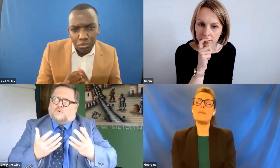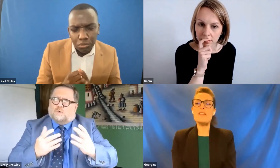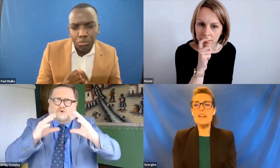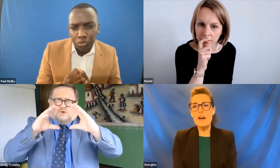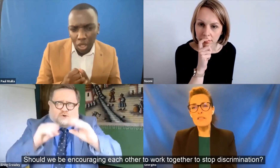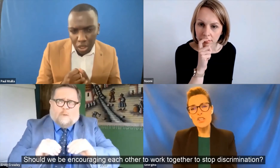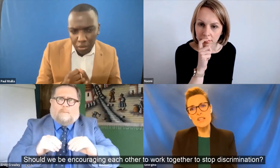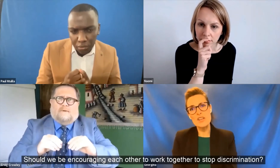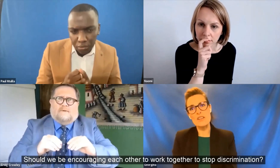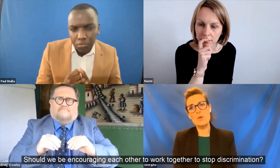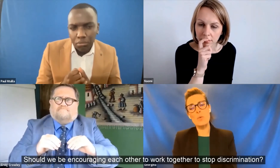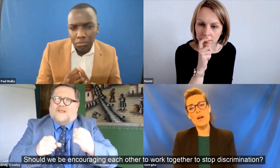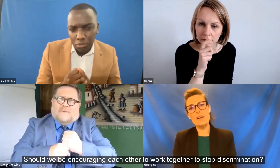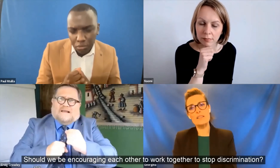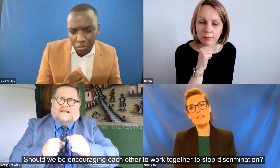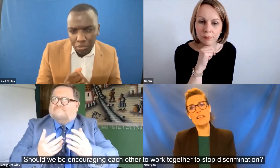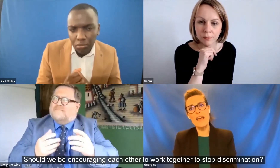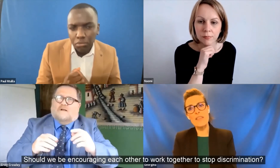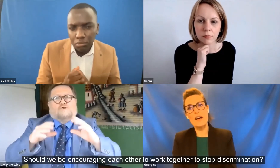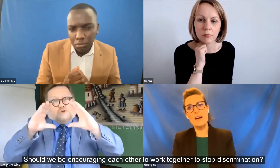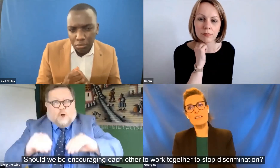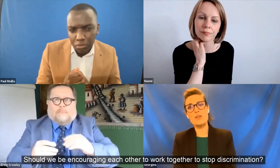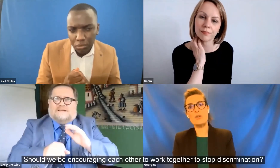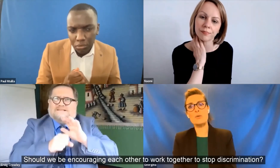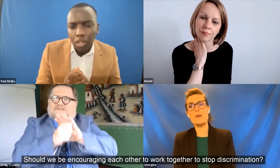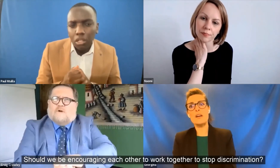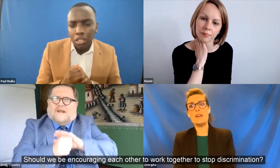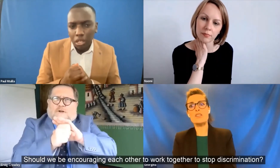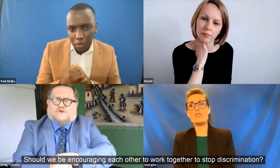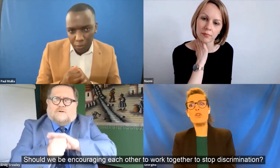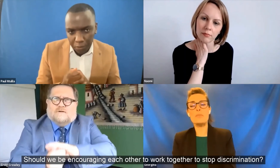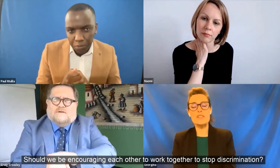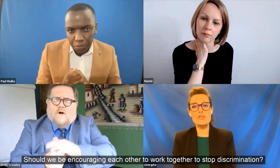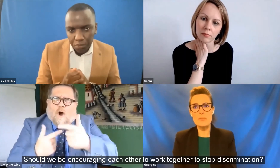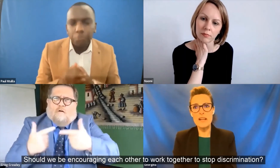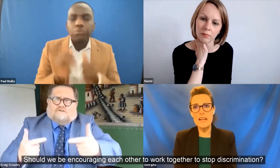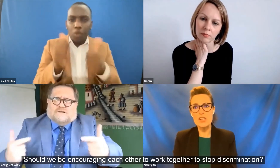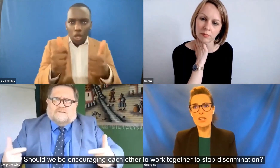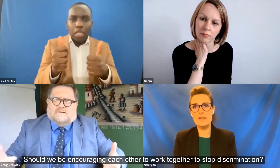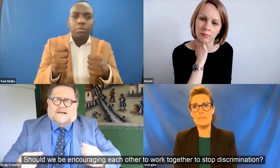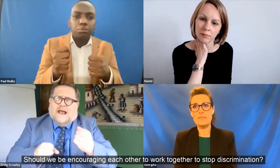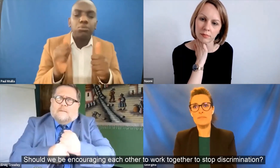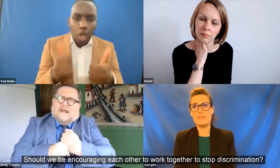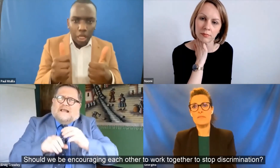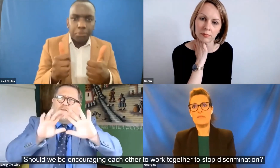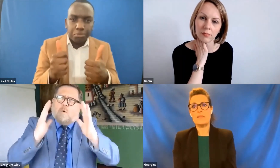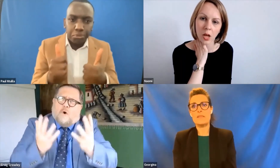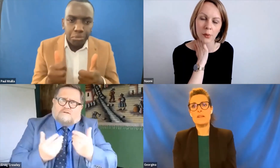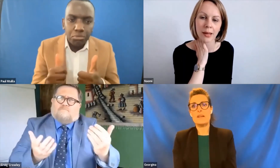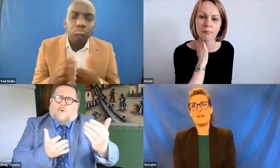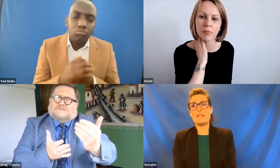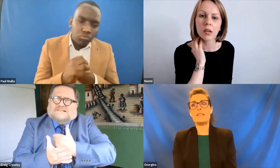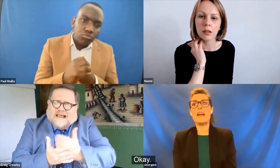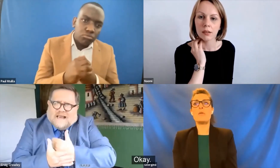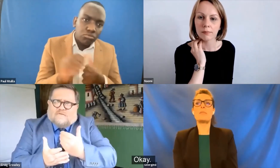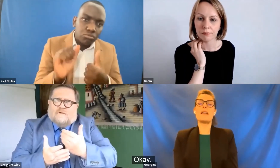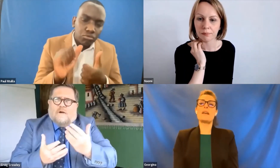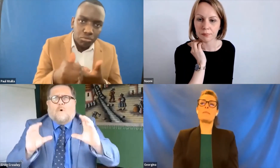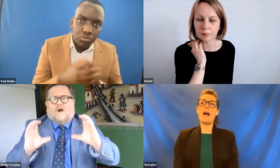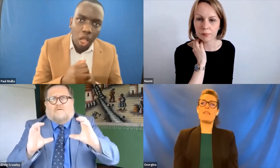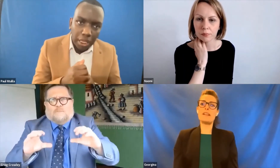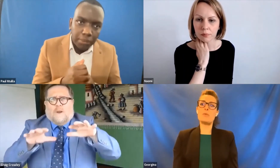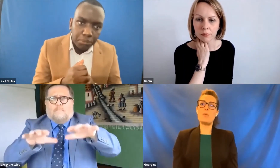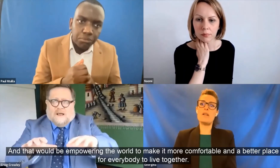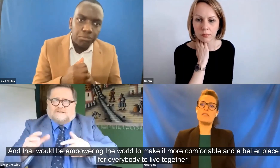Should we be encouraging each other to work together to stop discrimination? Okay. And that would